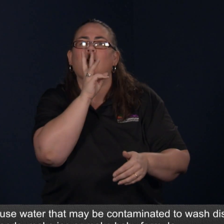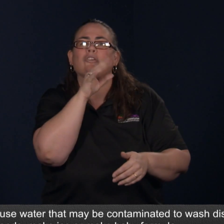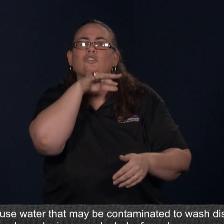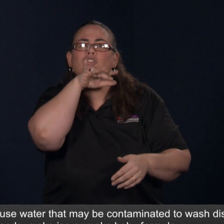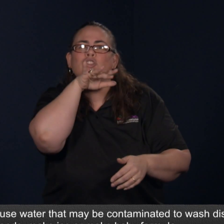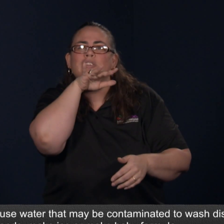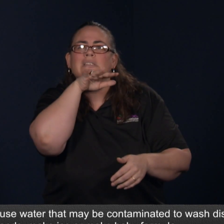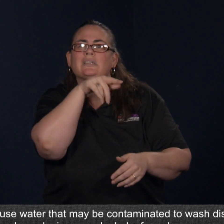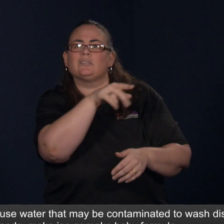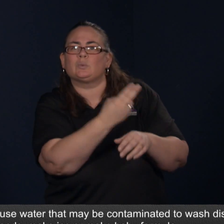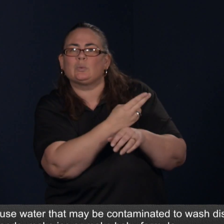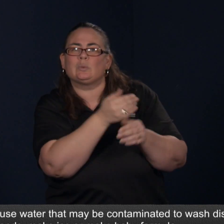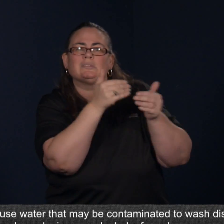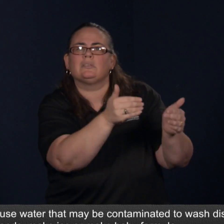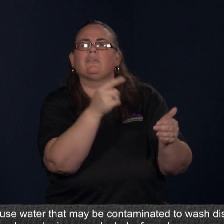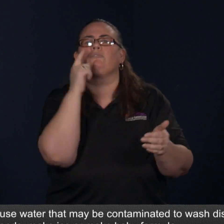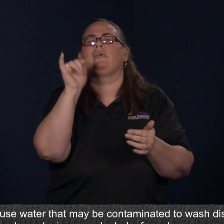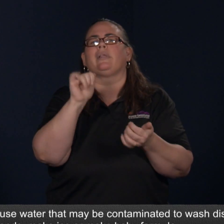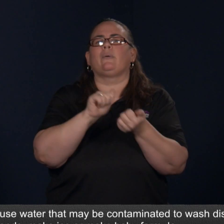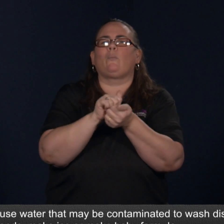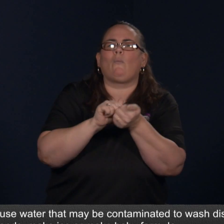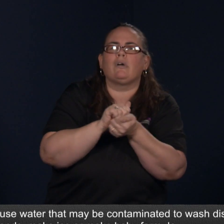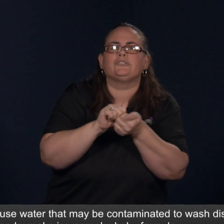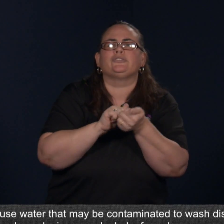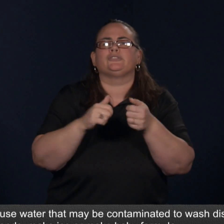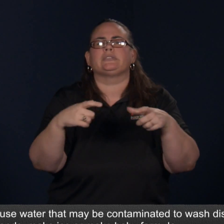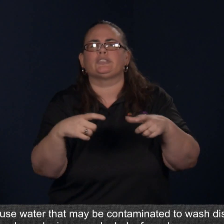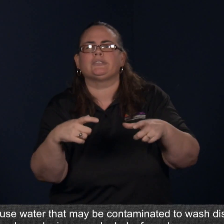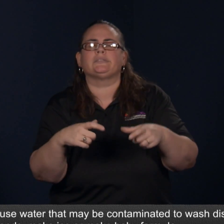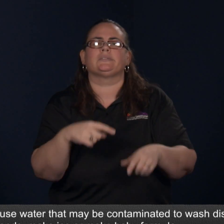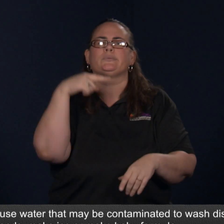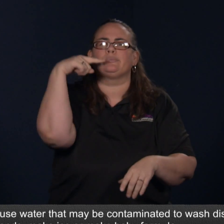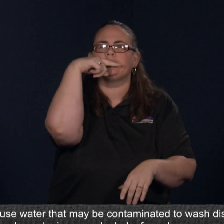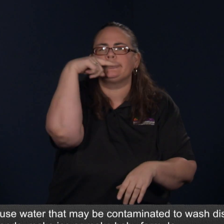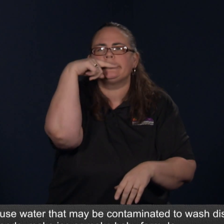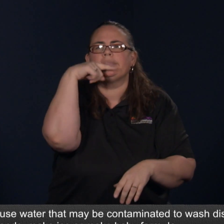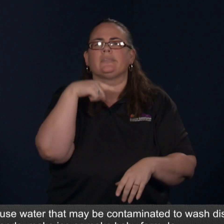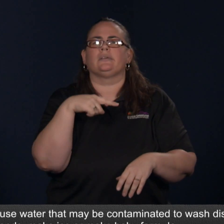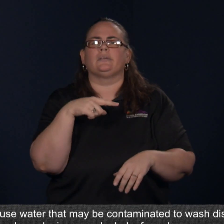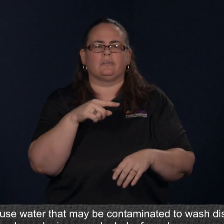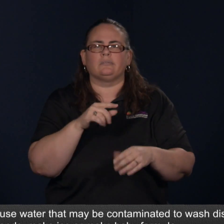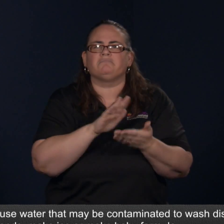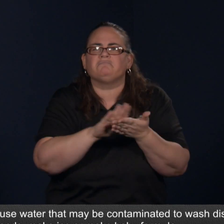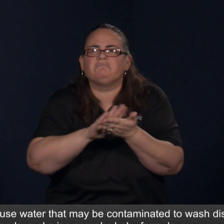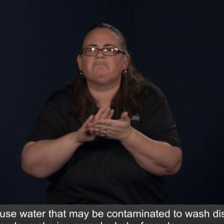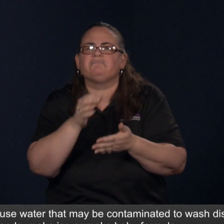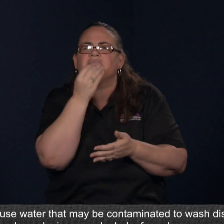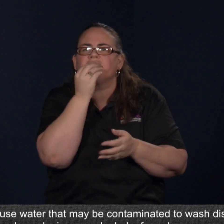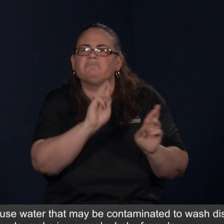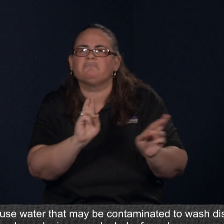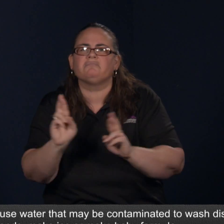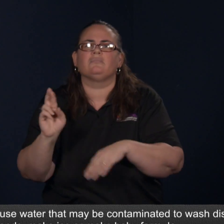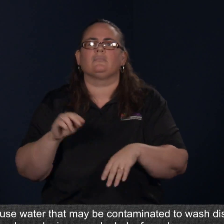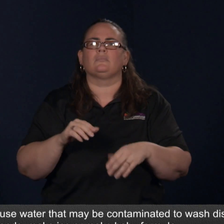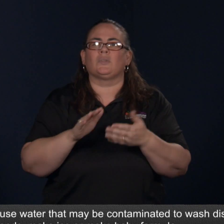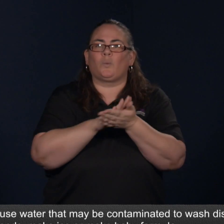Do not use water that may be contaminated to wash dishes, brush teeth, prepare food, wash